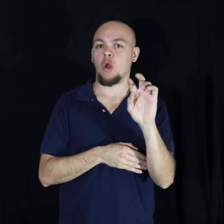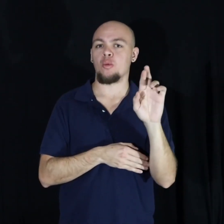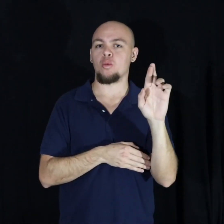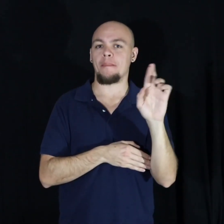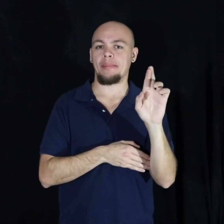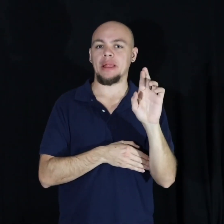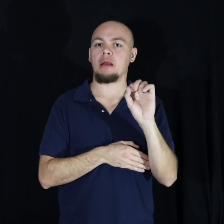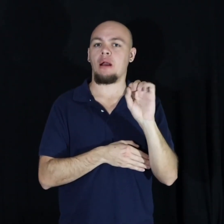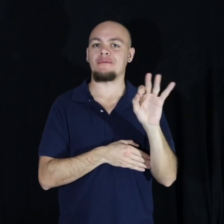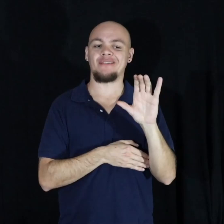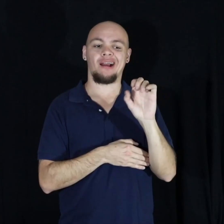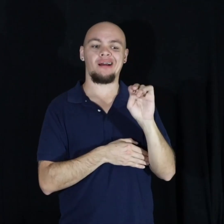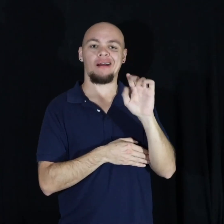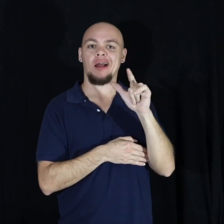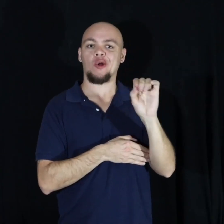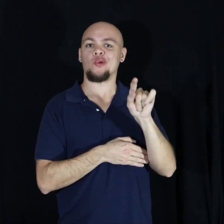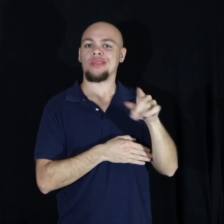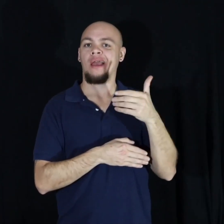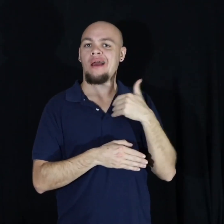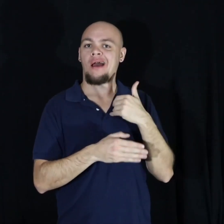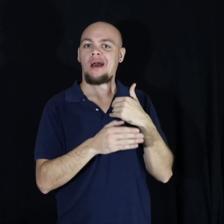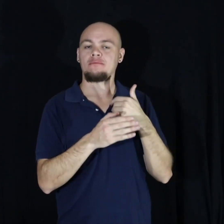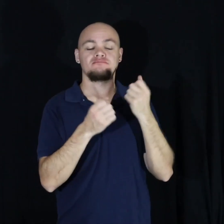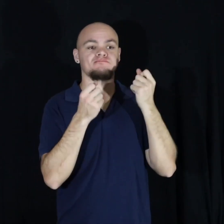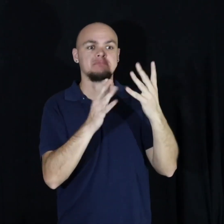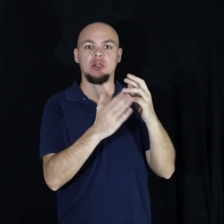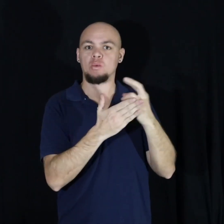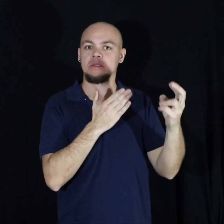many resources, yet is still underdeveloped.